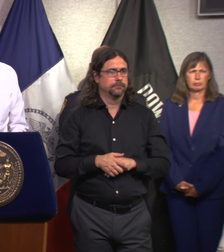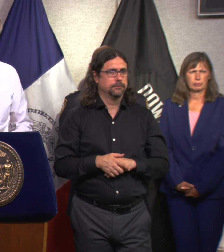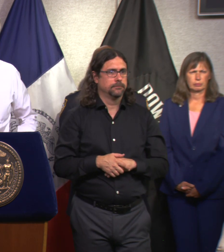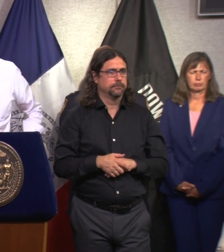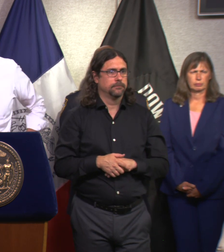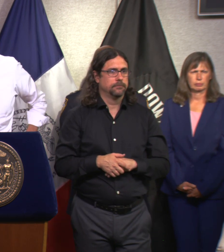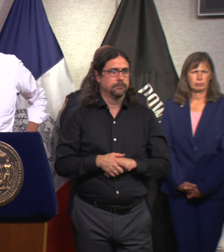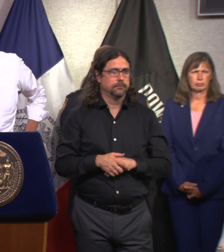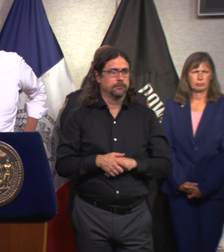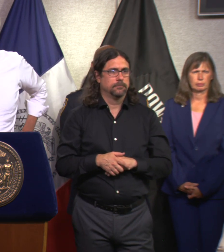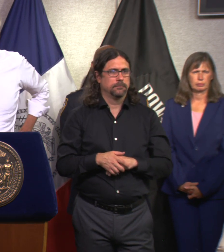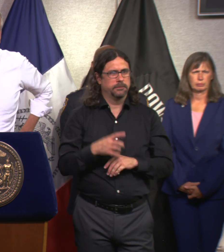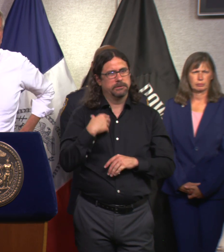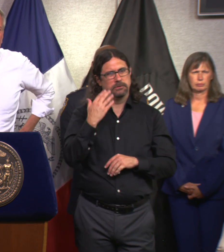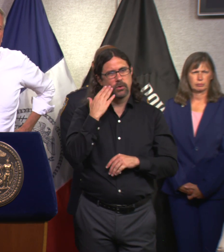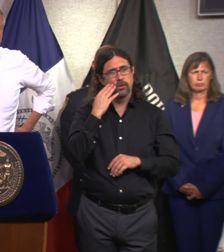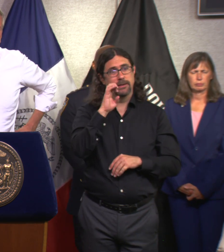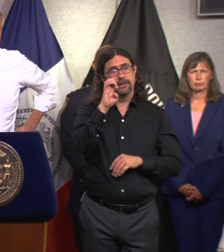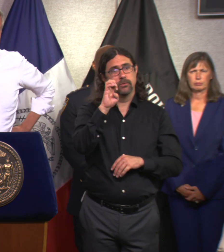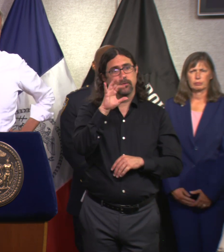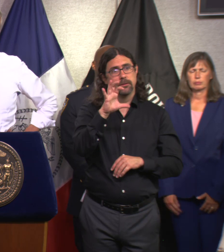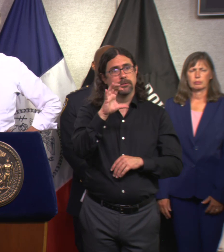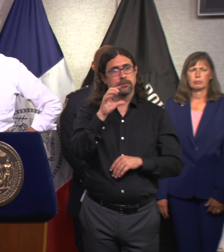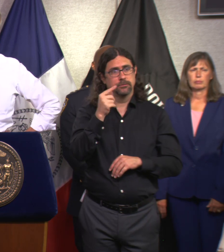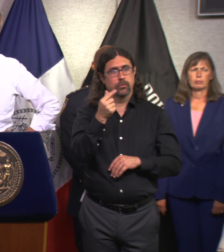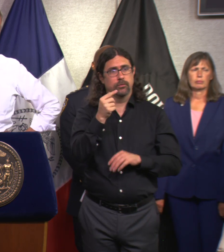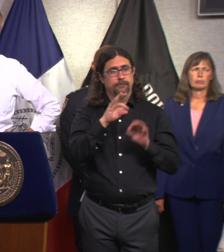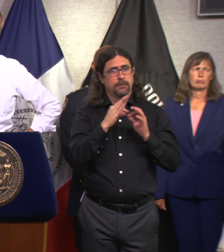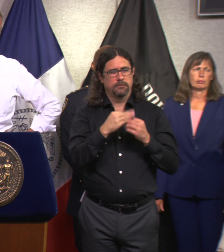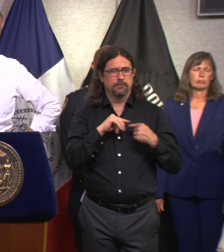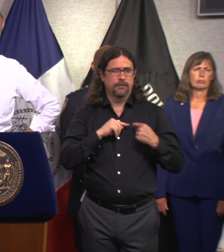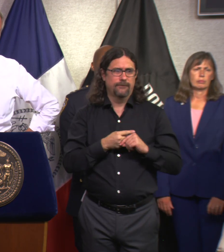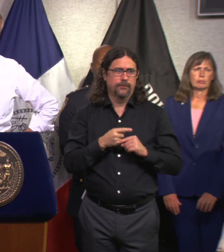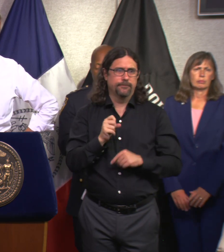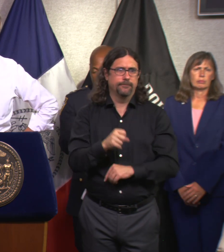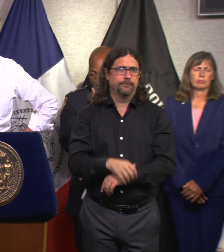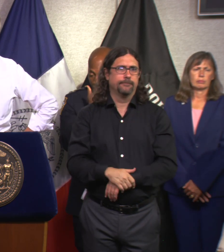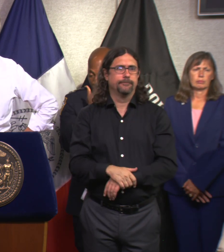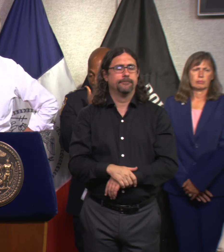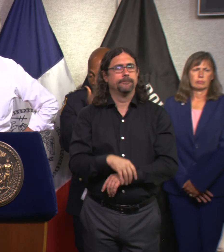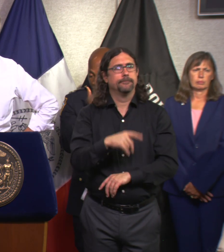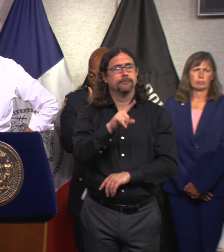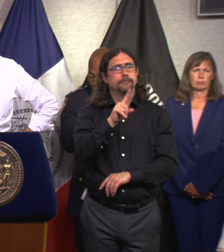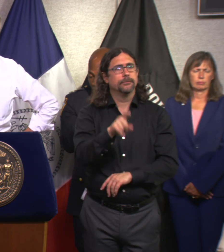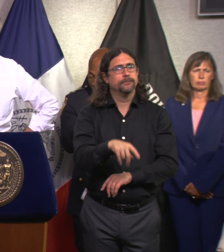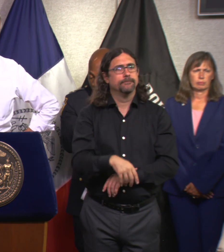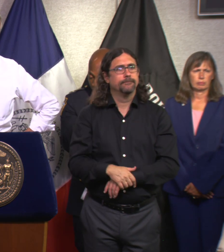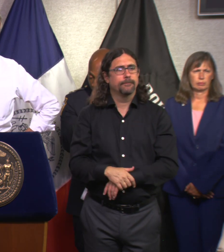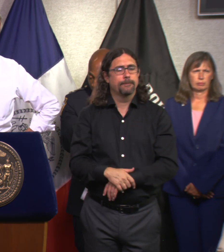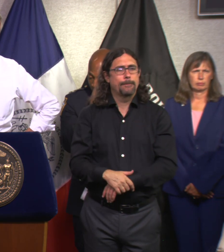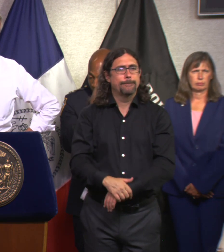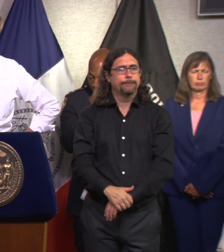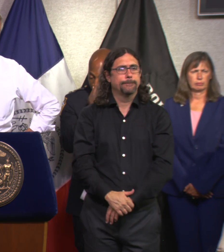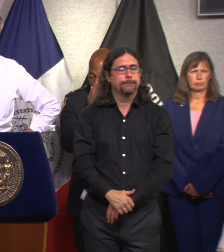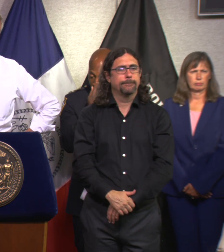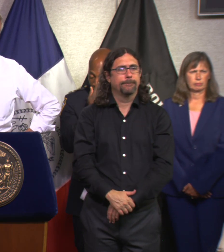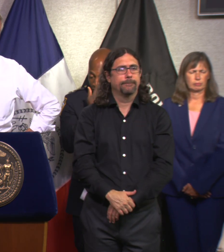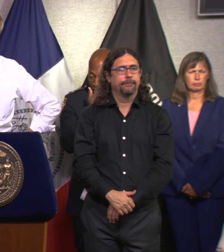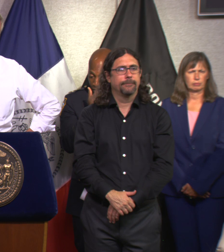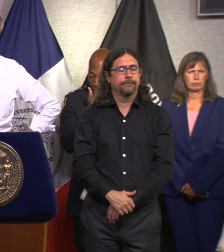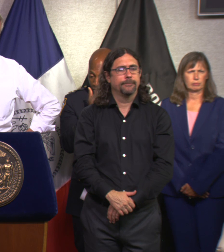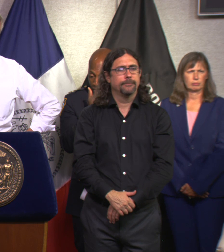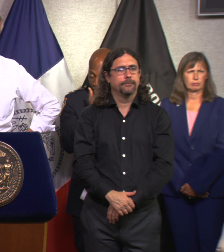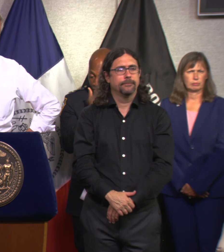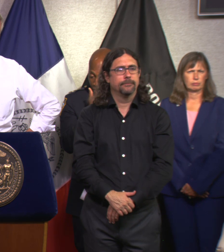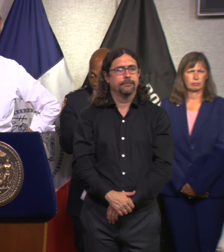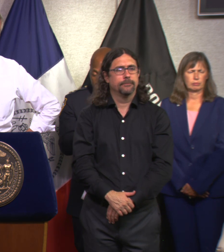Yes? U.S. Attorney said yesterday that Daniel Pantaleo's trial gave them an opportunity to gather more